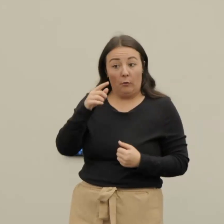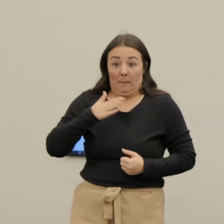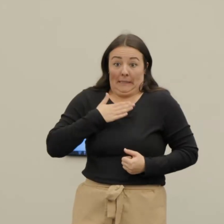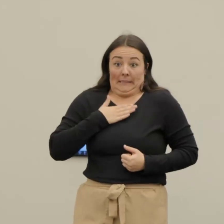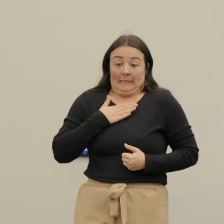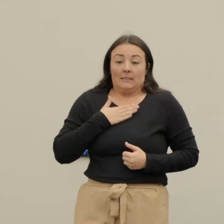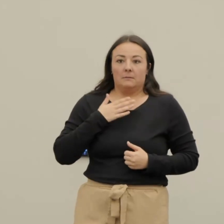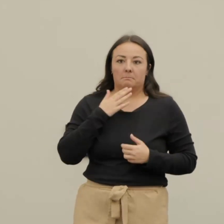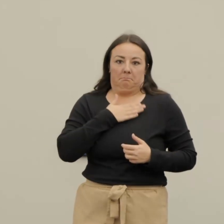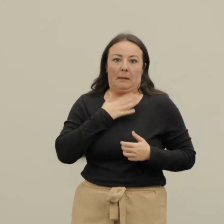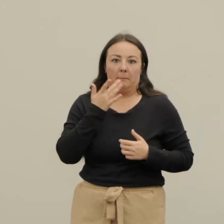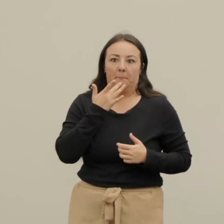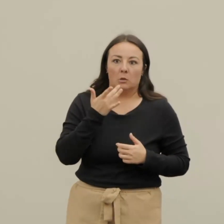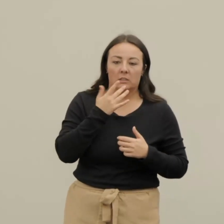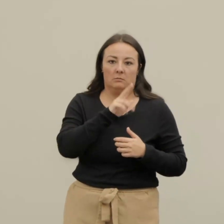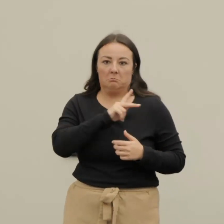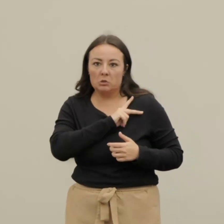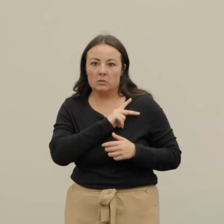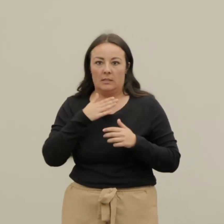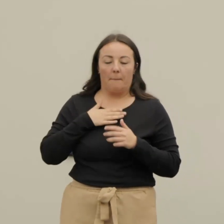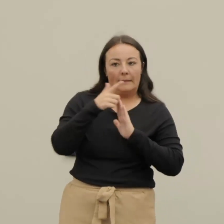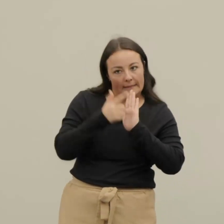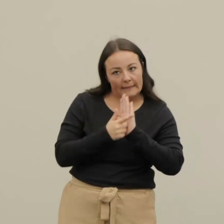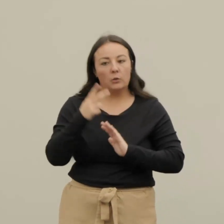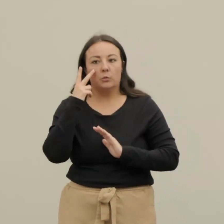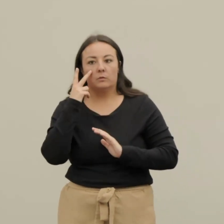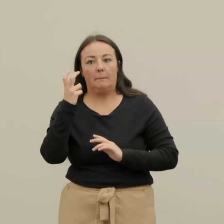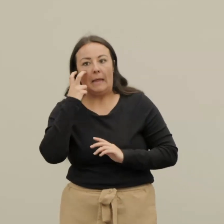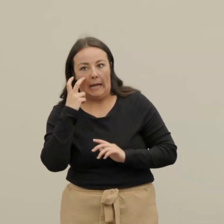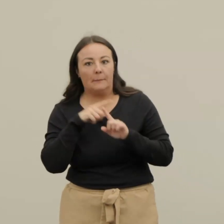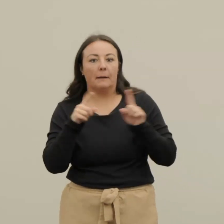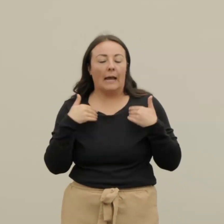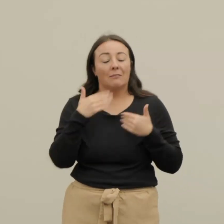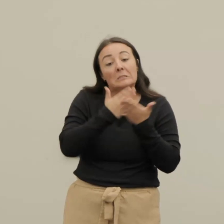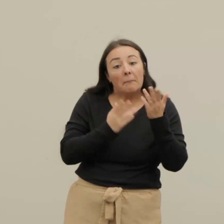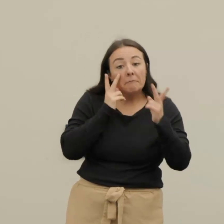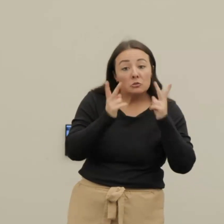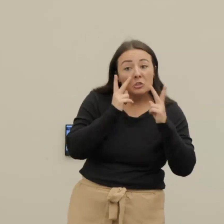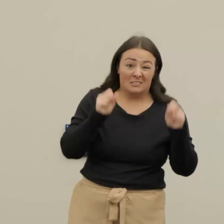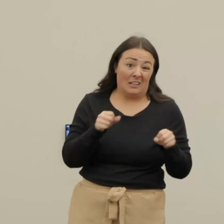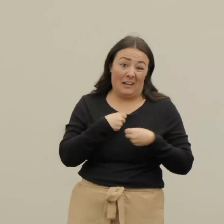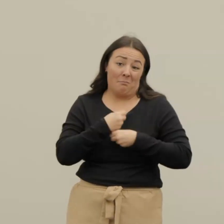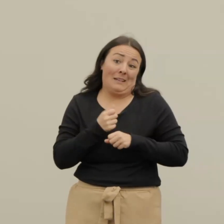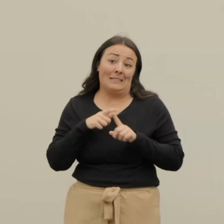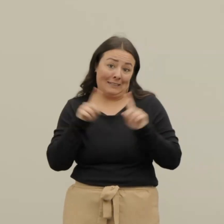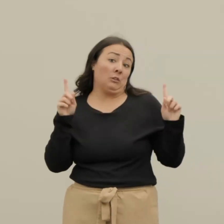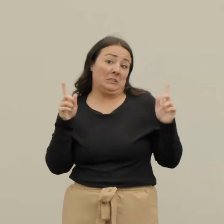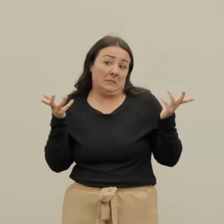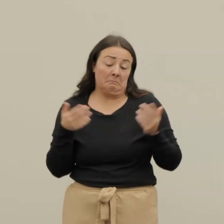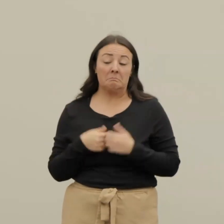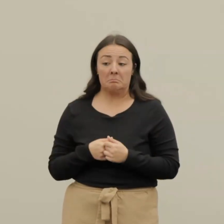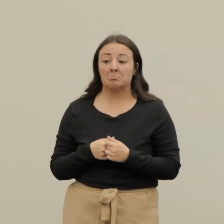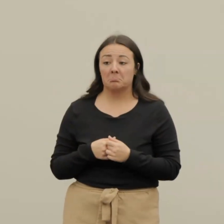you're talking about low vision, legally blind, but still partial vision Yeah. users, that could make a big difference. Yeah, yeah. And if